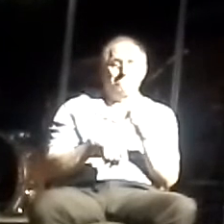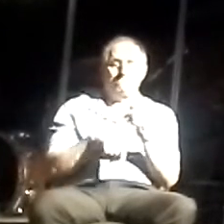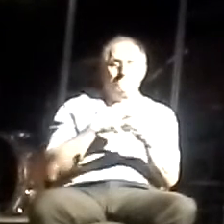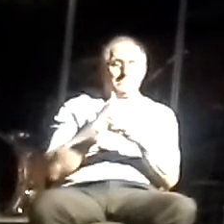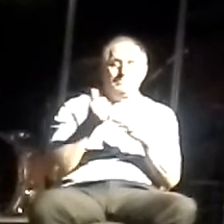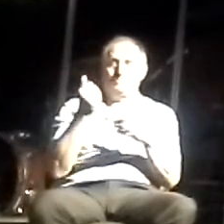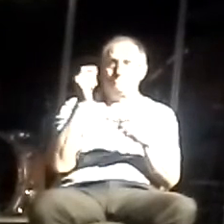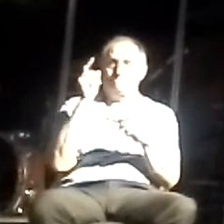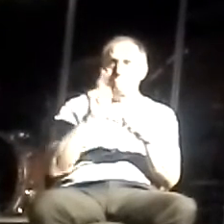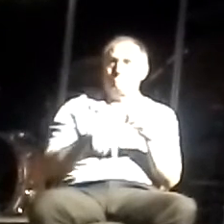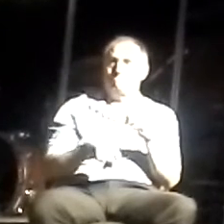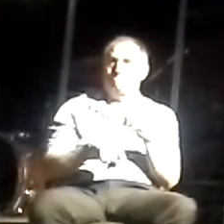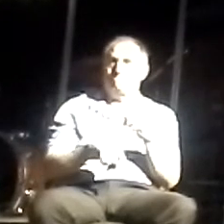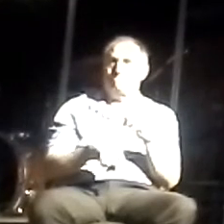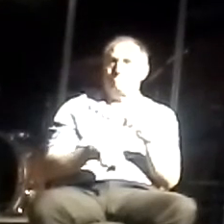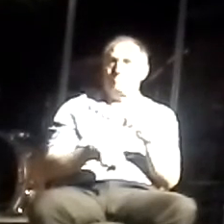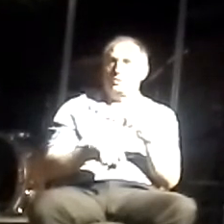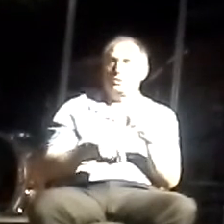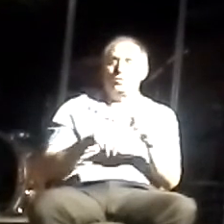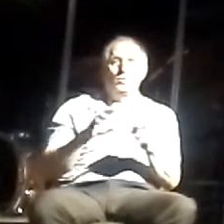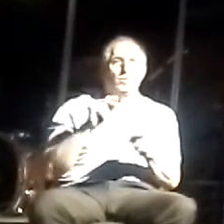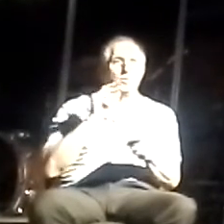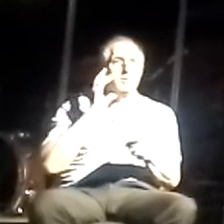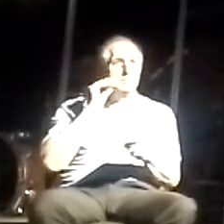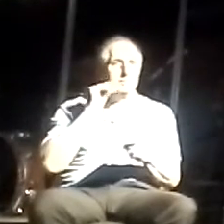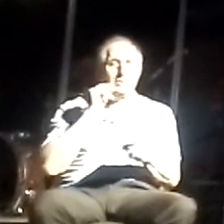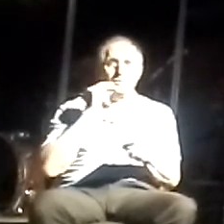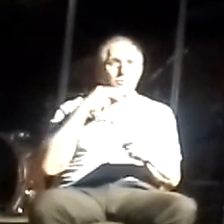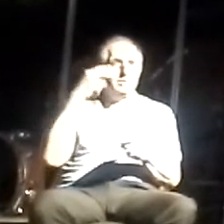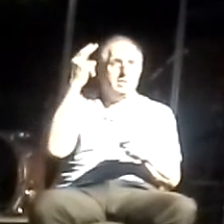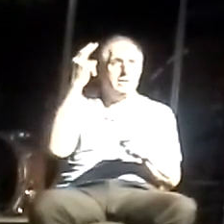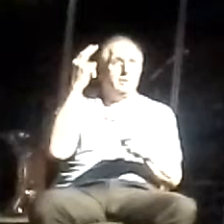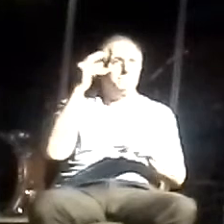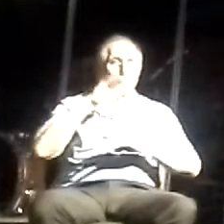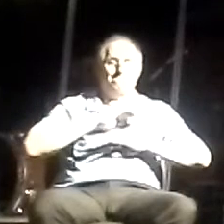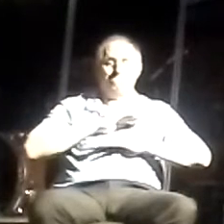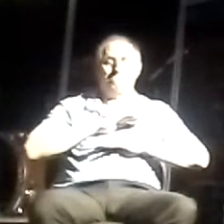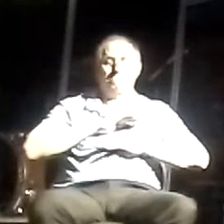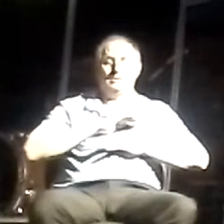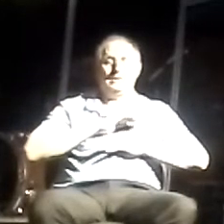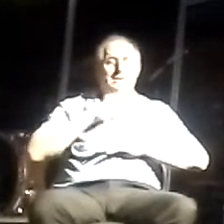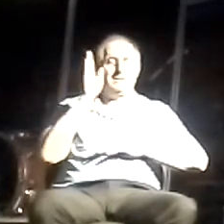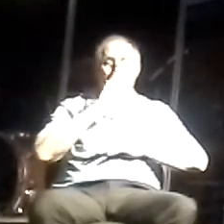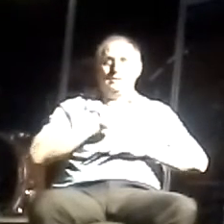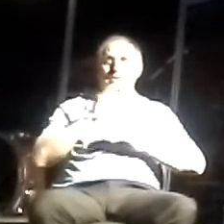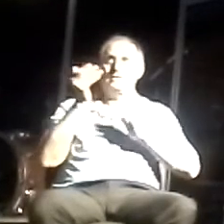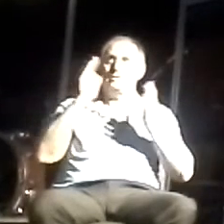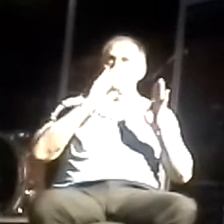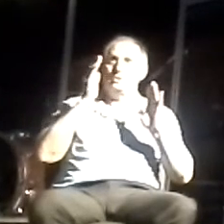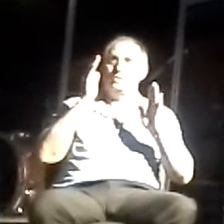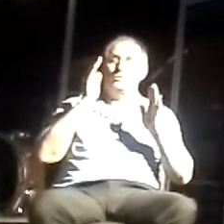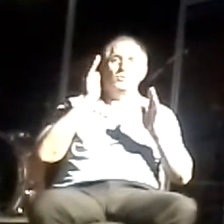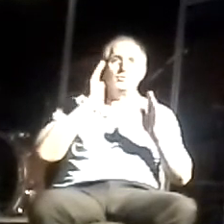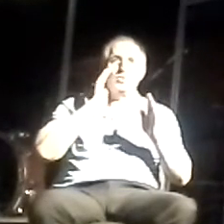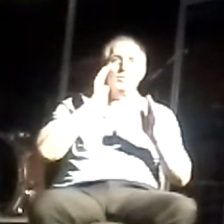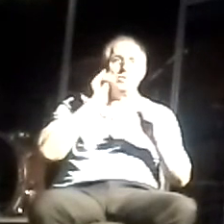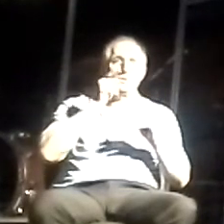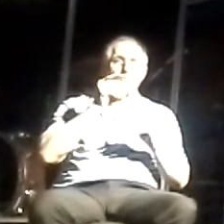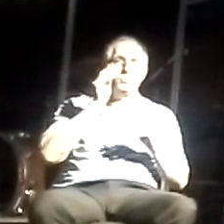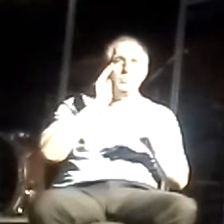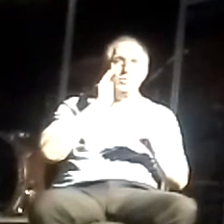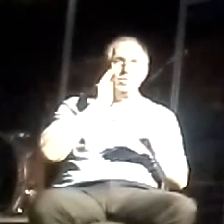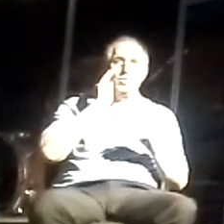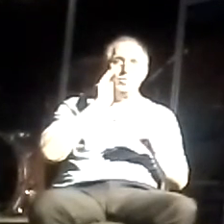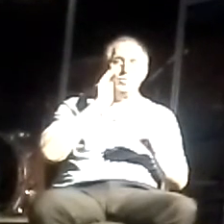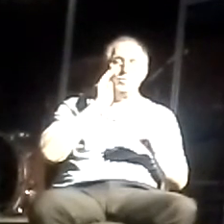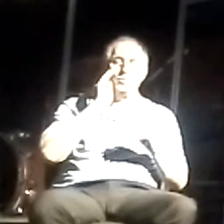you. No experience or no high will ever satisfy. Nothing compares to knowing that you know. Look